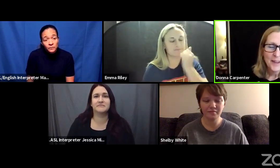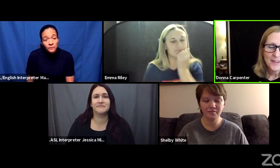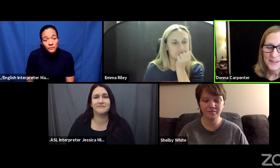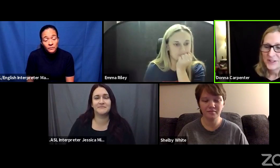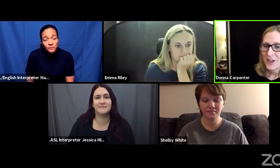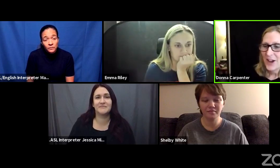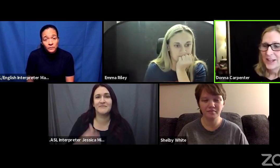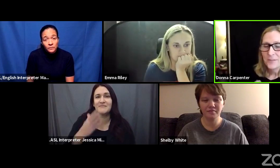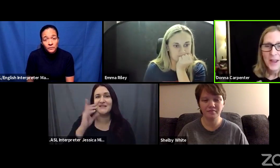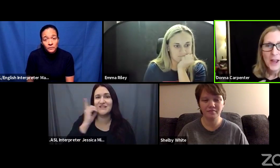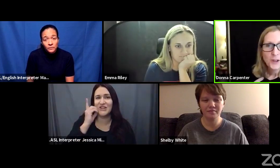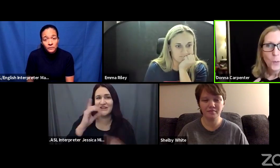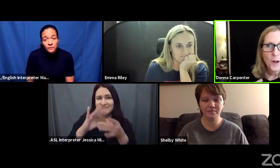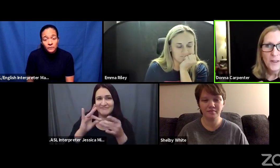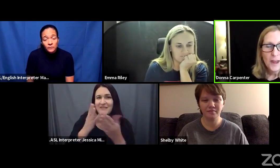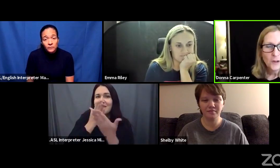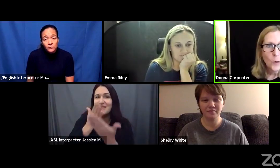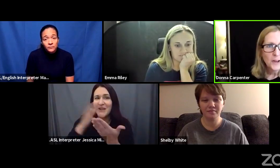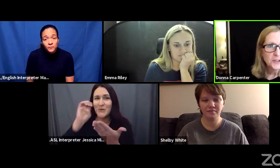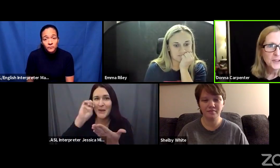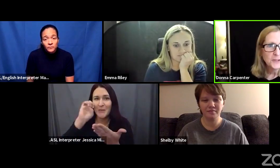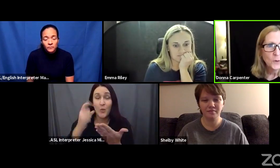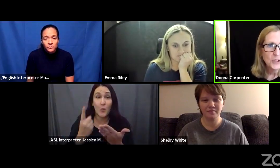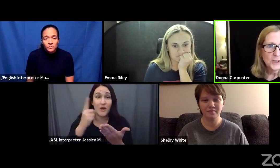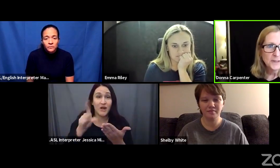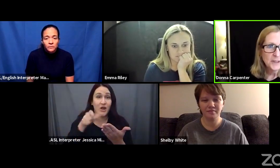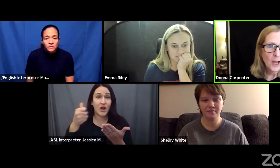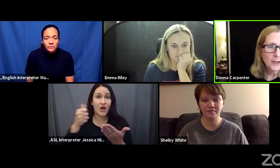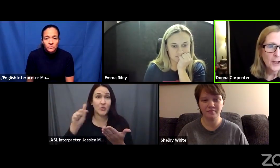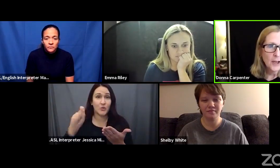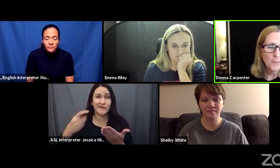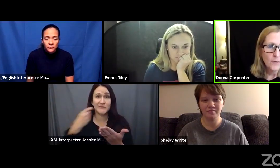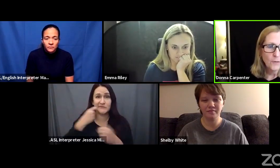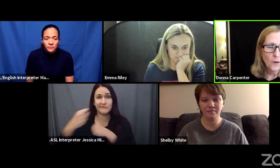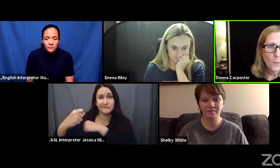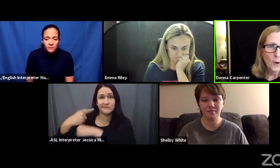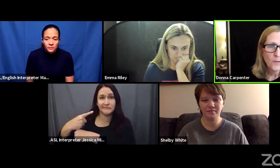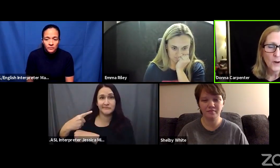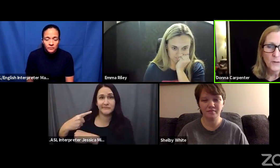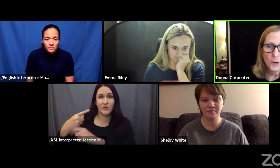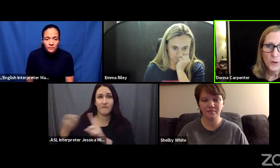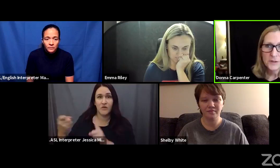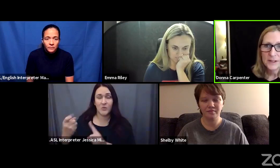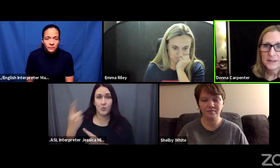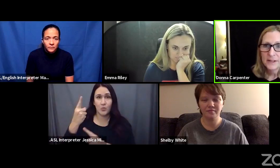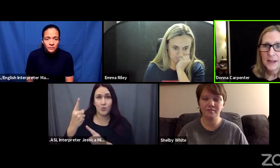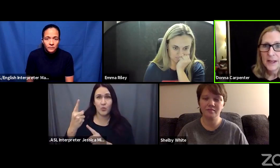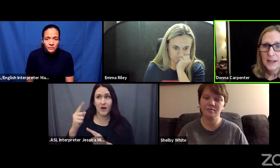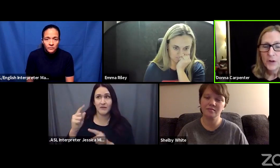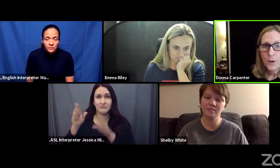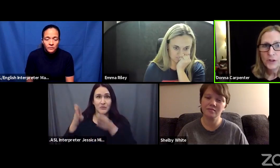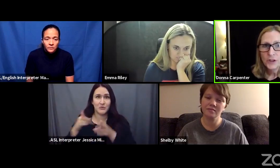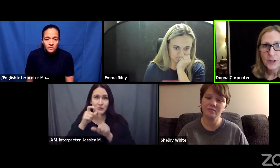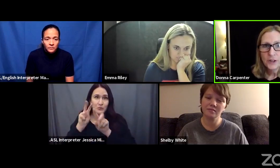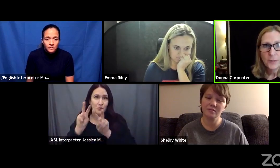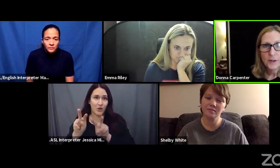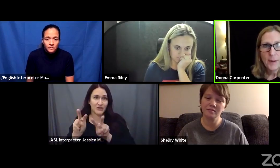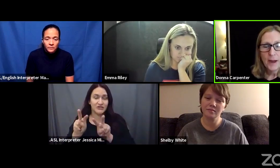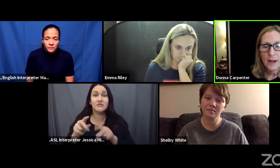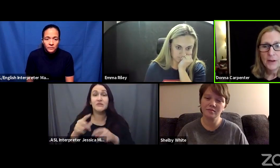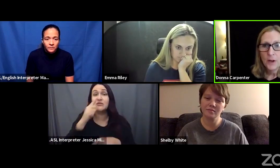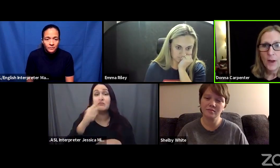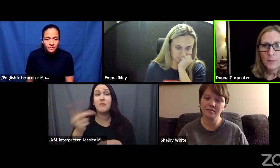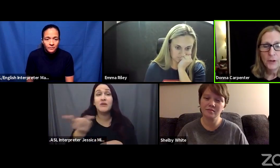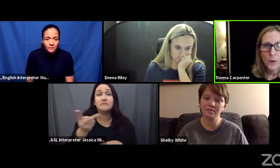Thanks, Emma. This is Donna. So one of the other questions we just got from one of our viewers is, can you both share a